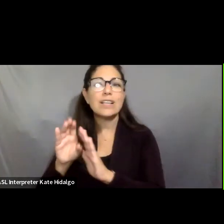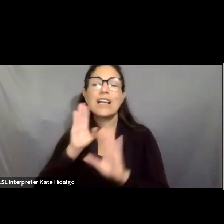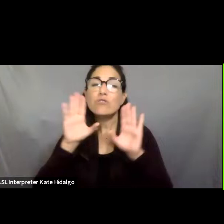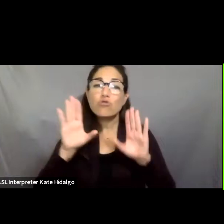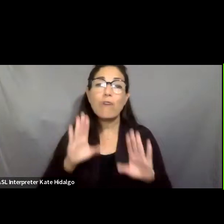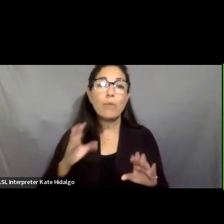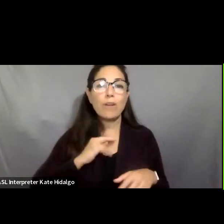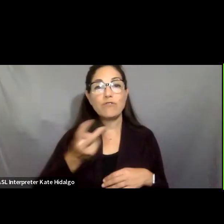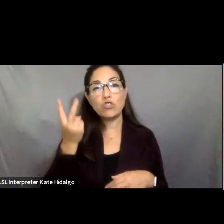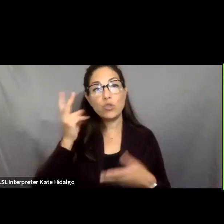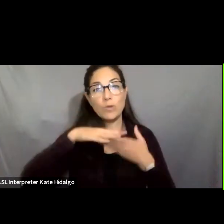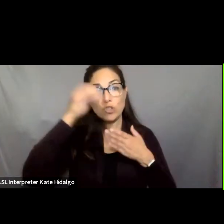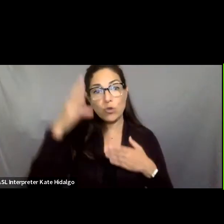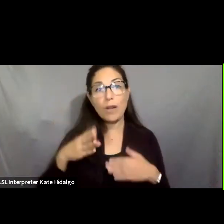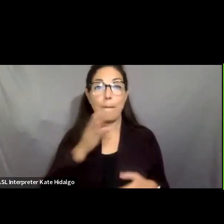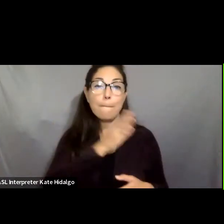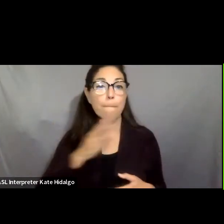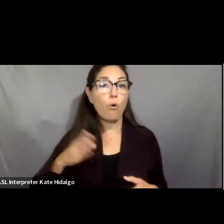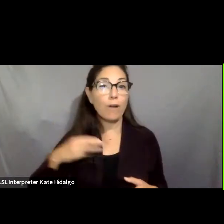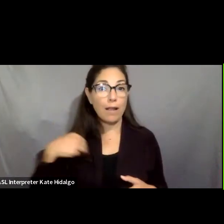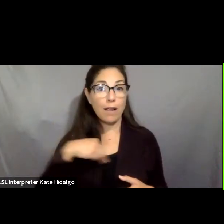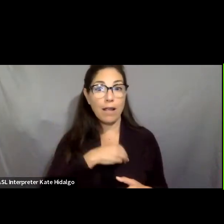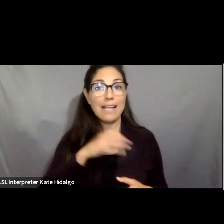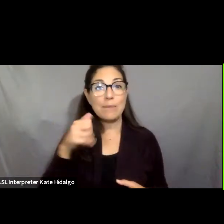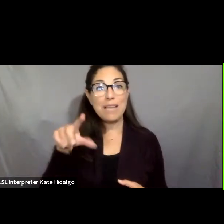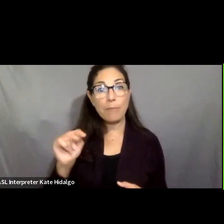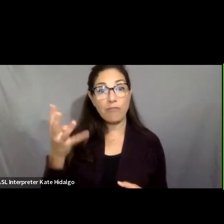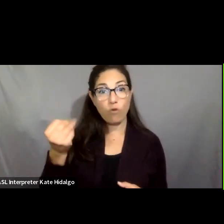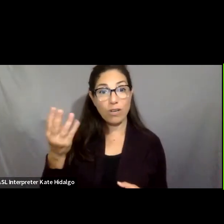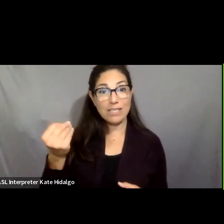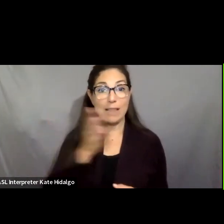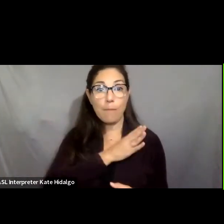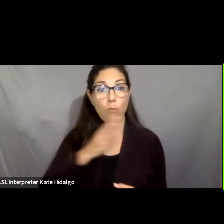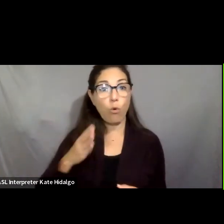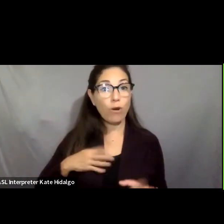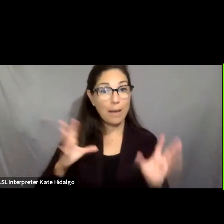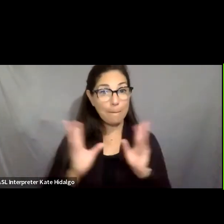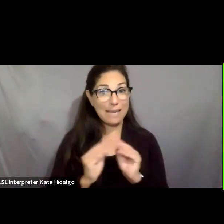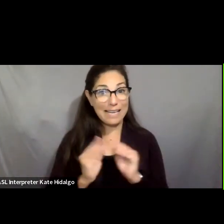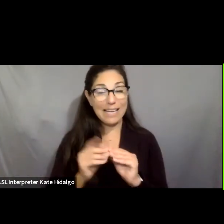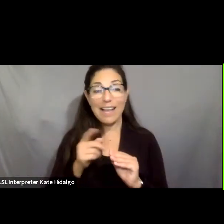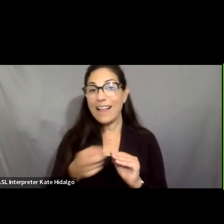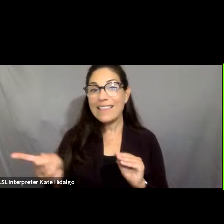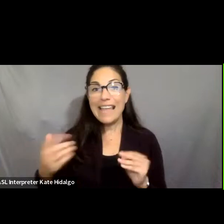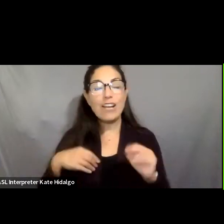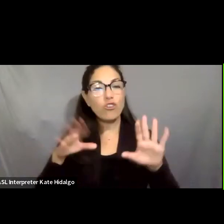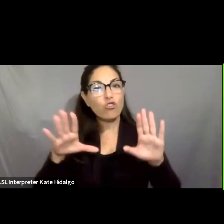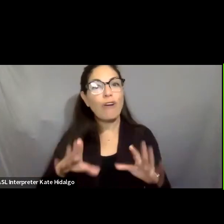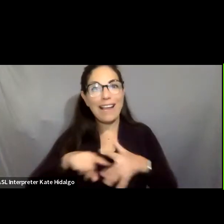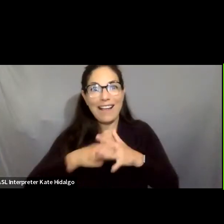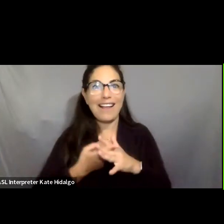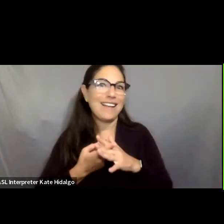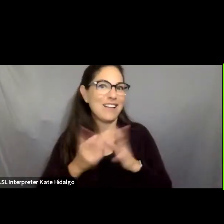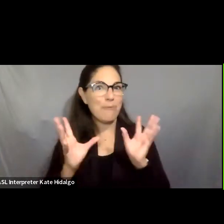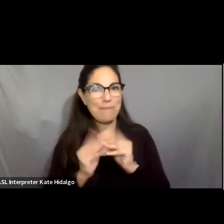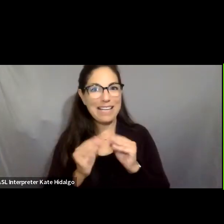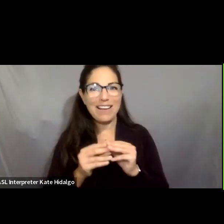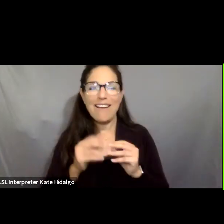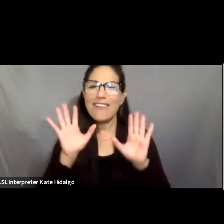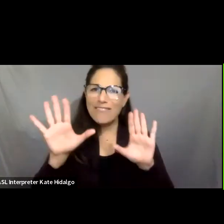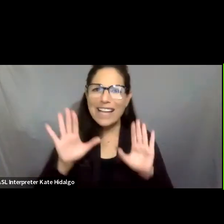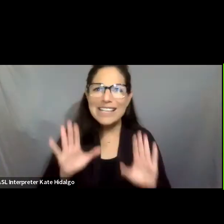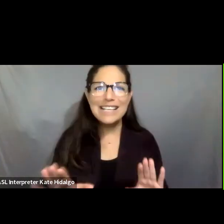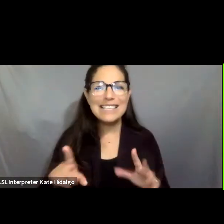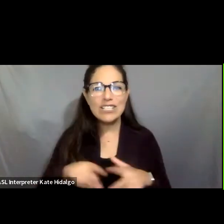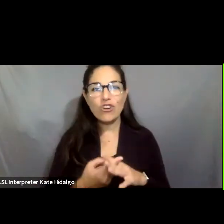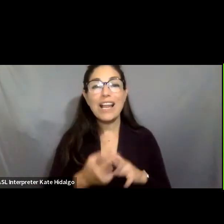have our 2 student board reps at the September 14th board meeting, but they had a great kickoff. It was really fantastic. They started